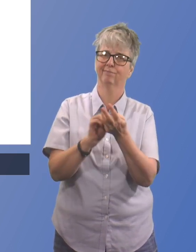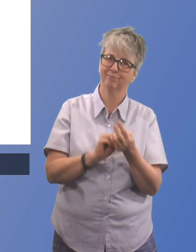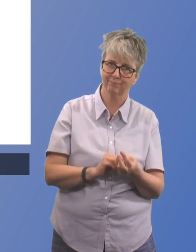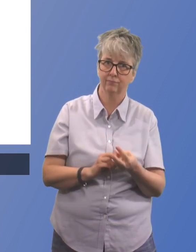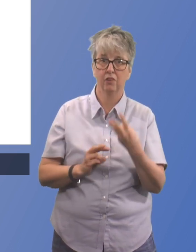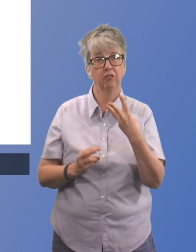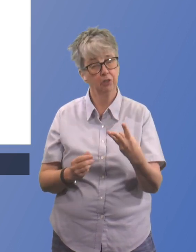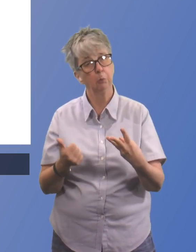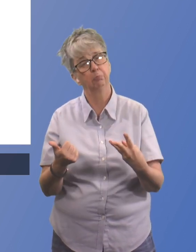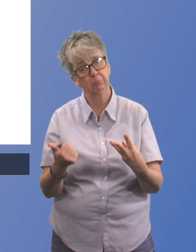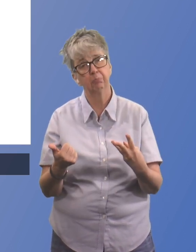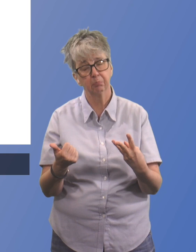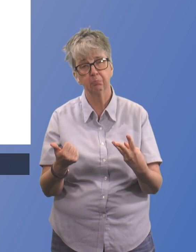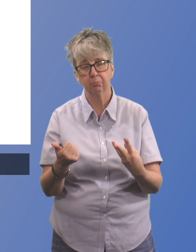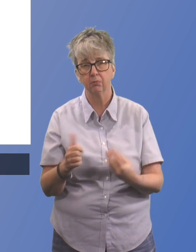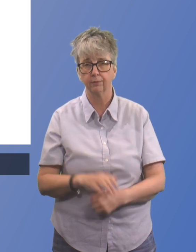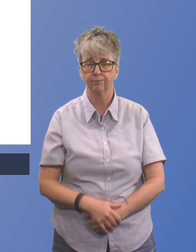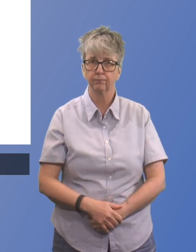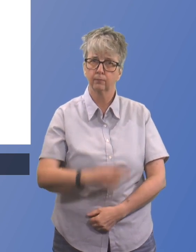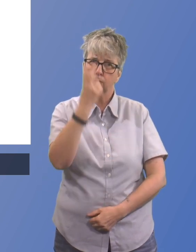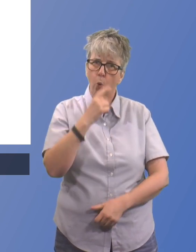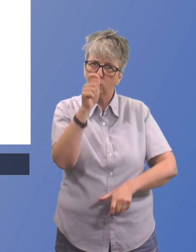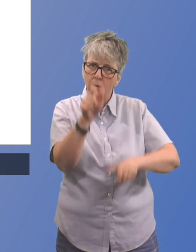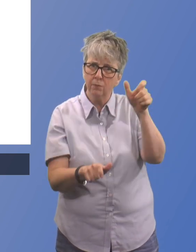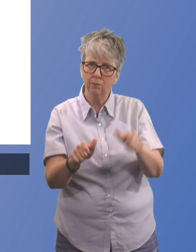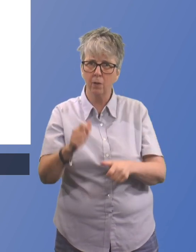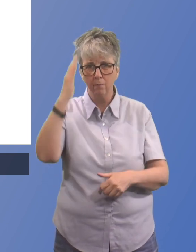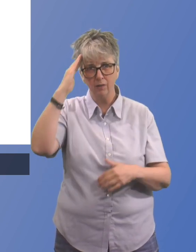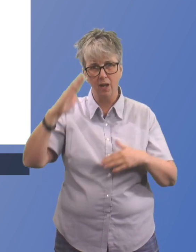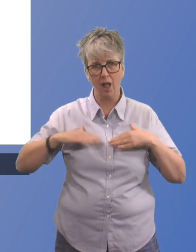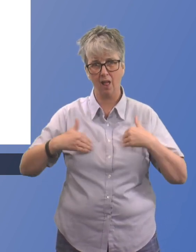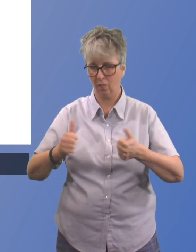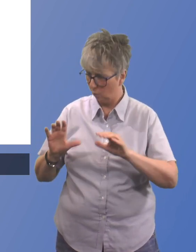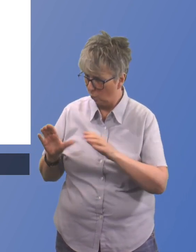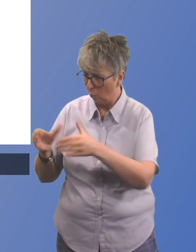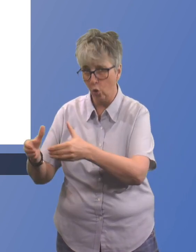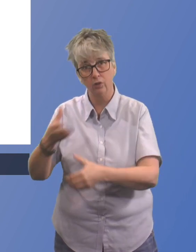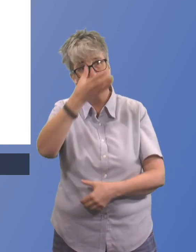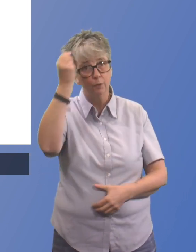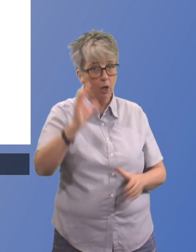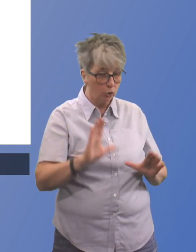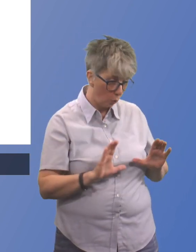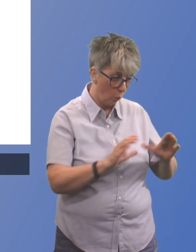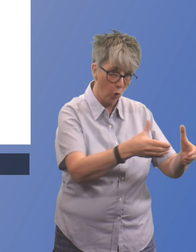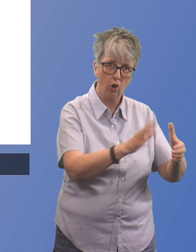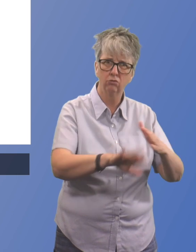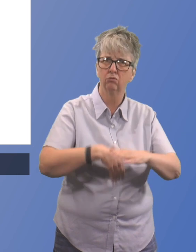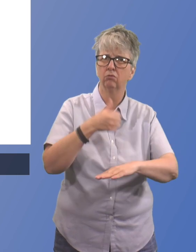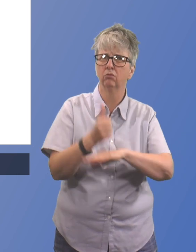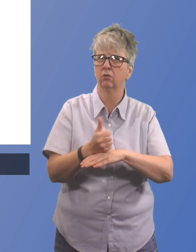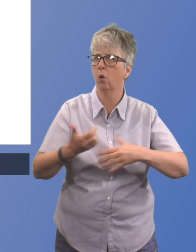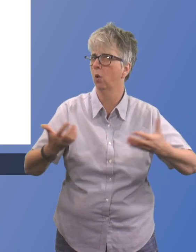1A. Specialist dementia wards, 30 beds at Ward 19, one male gender and one female